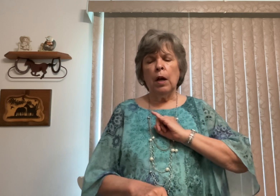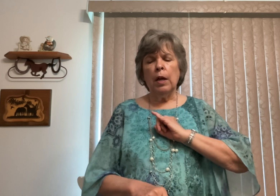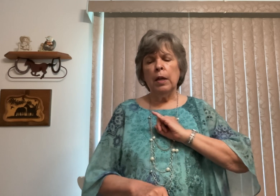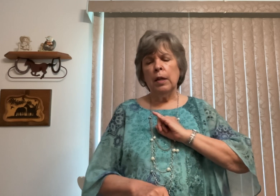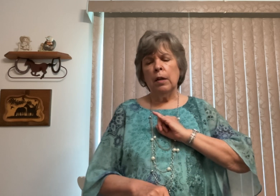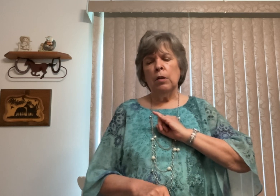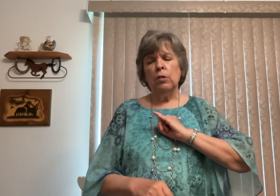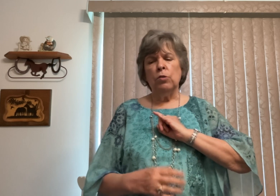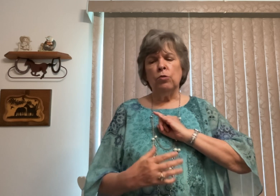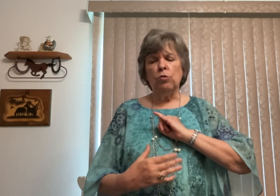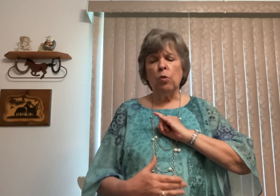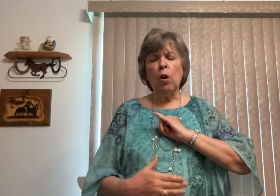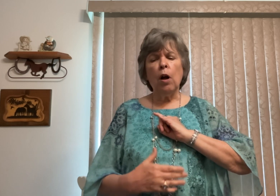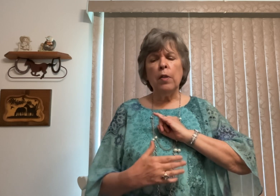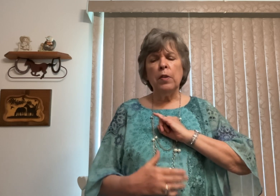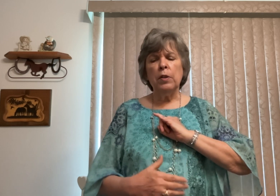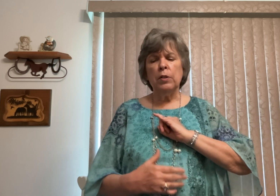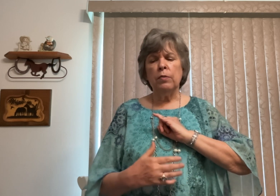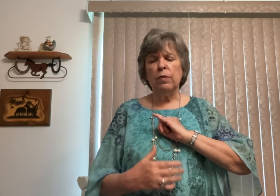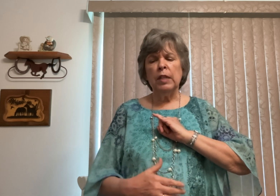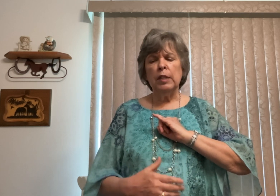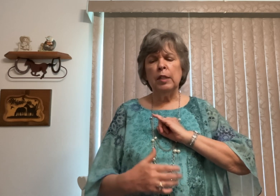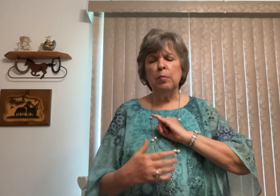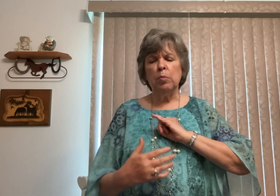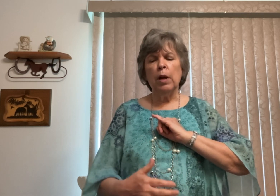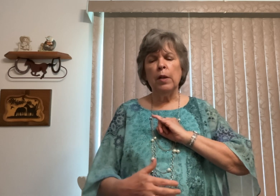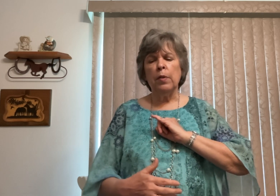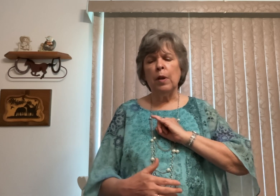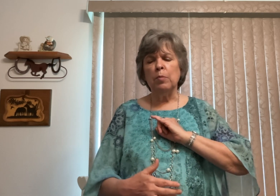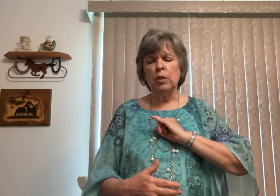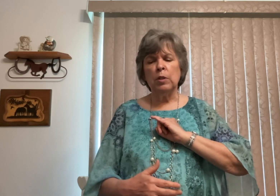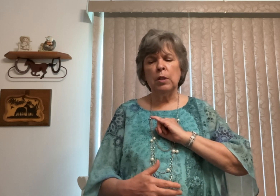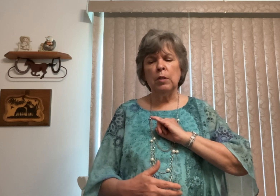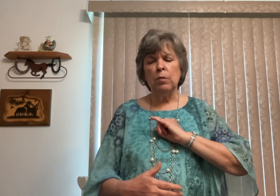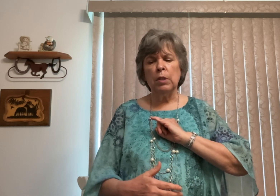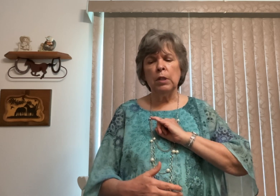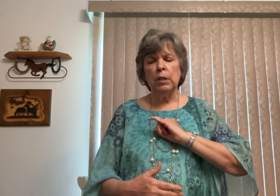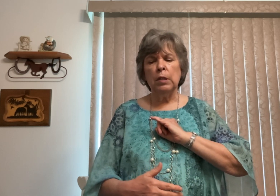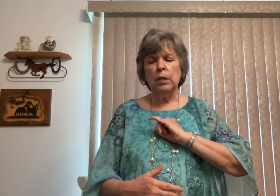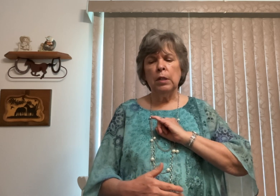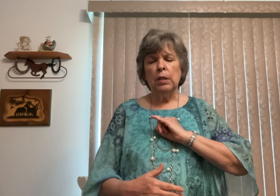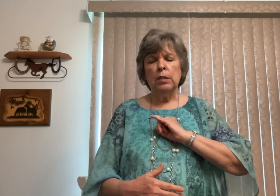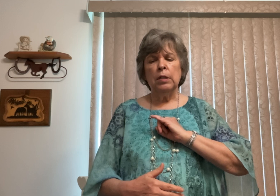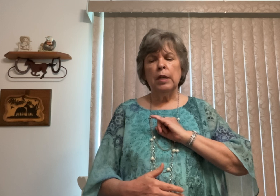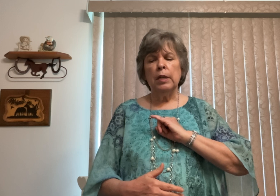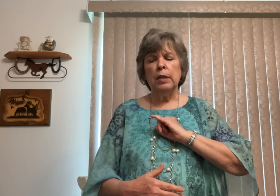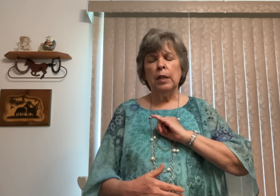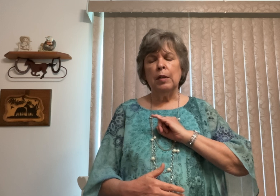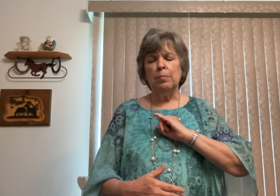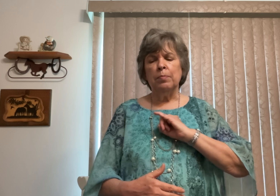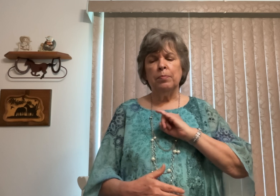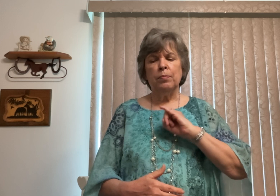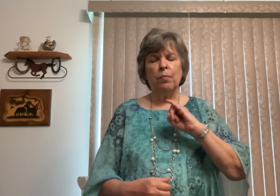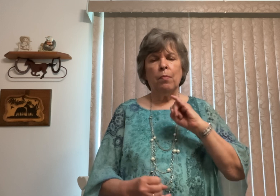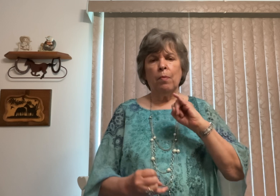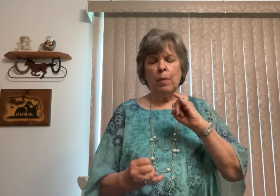I draw this fleeting breath. I'm just going to really say, I'm going to